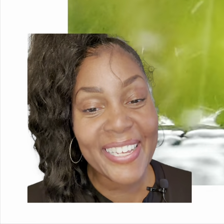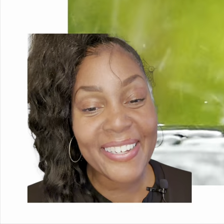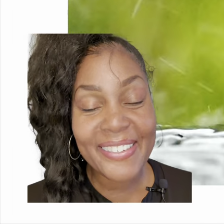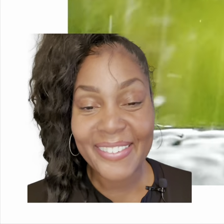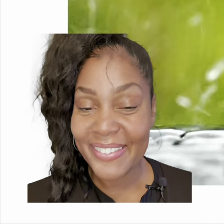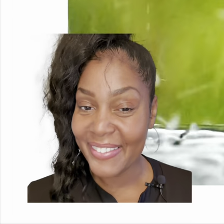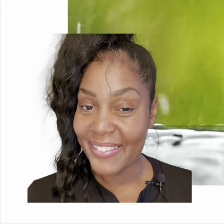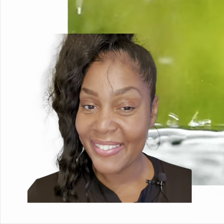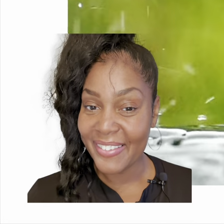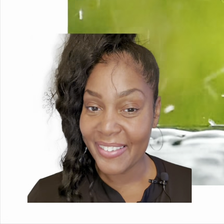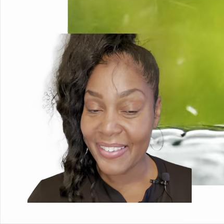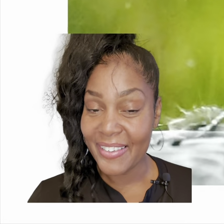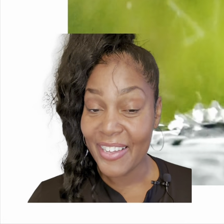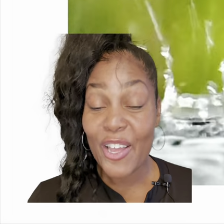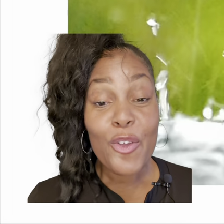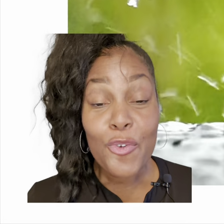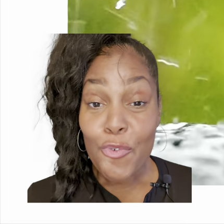rain,